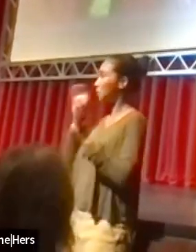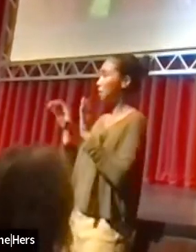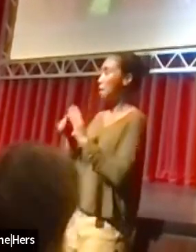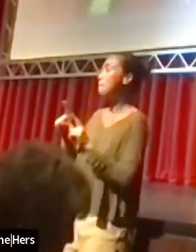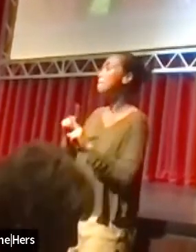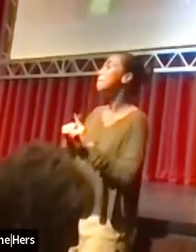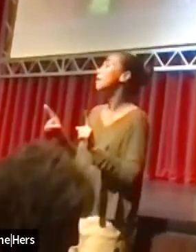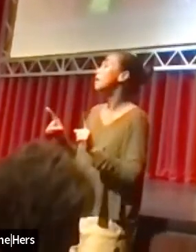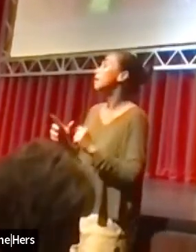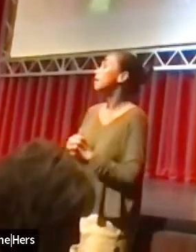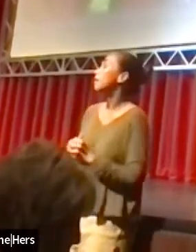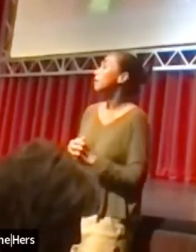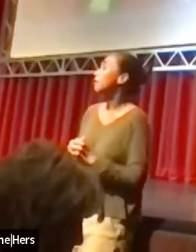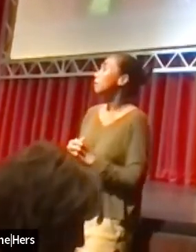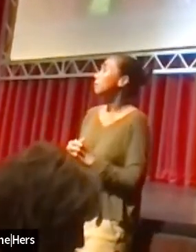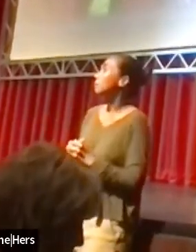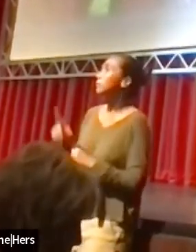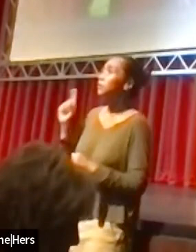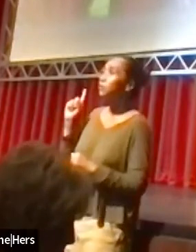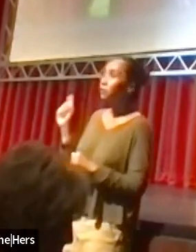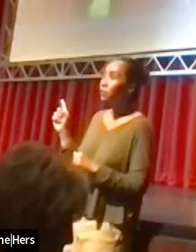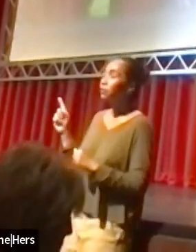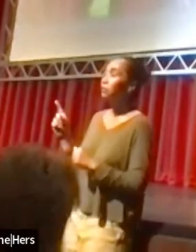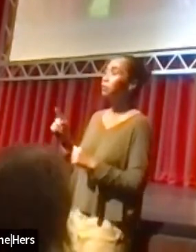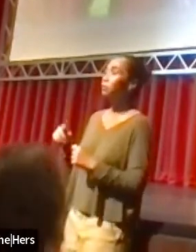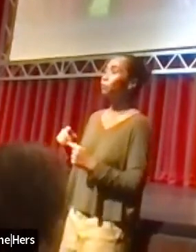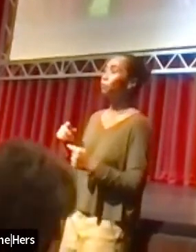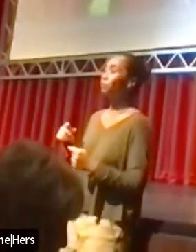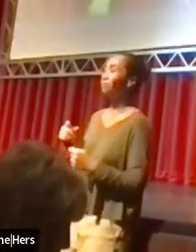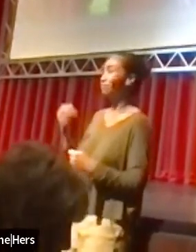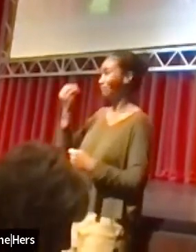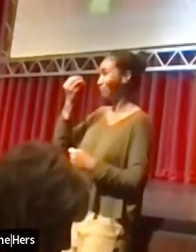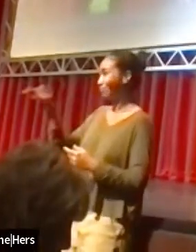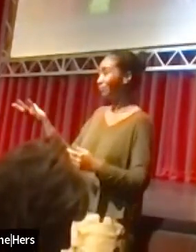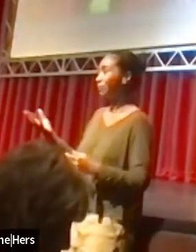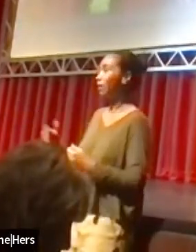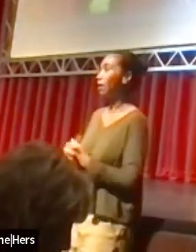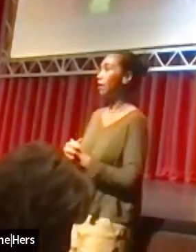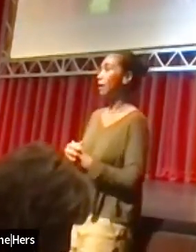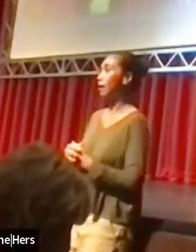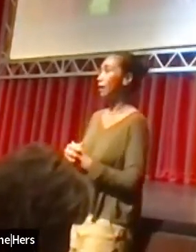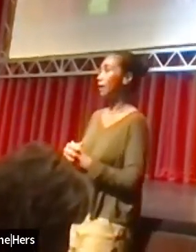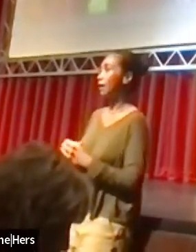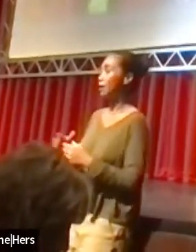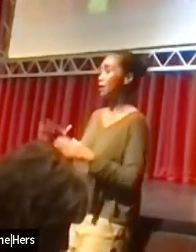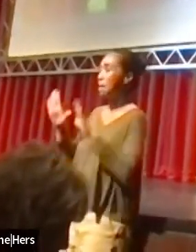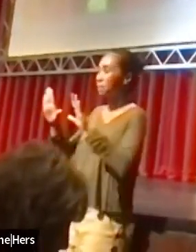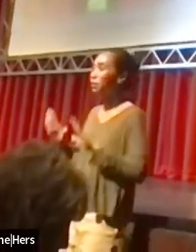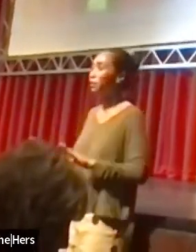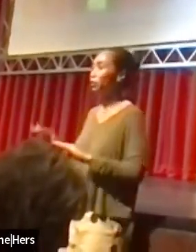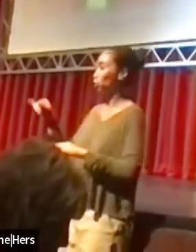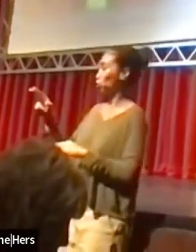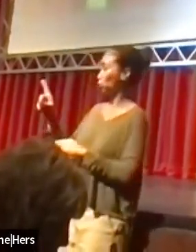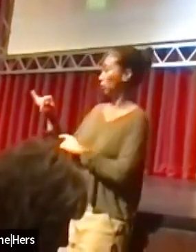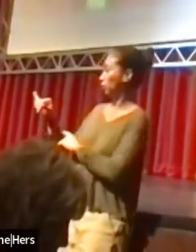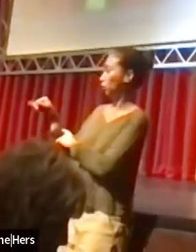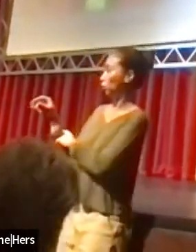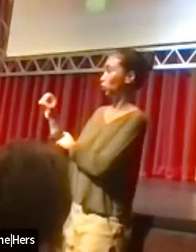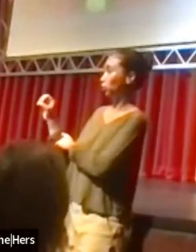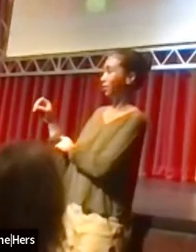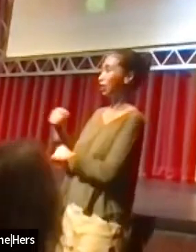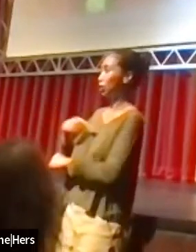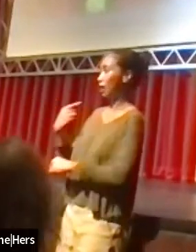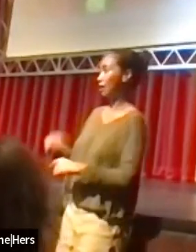but this is to acknowledge and mihi to the amazing Julie Xu,